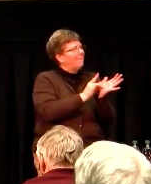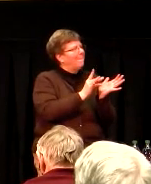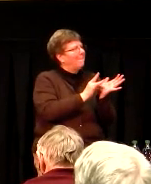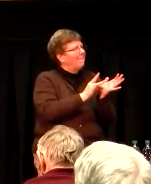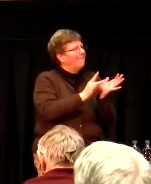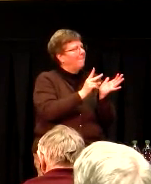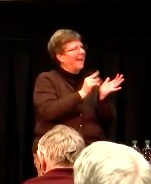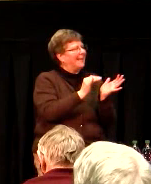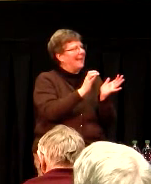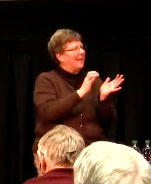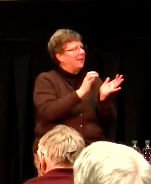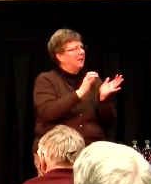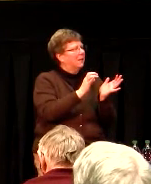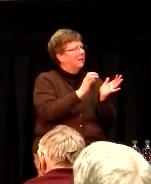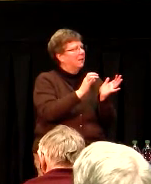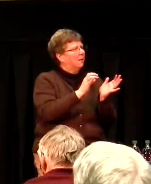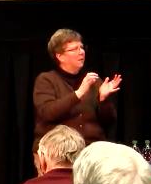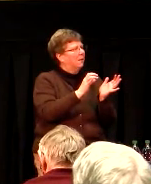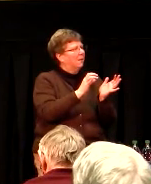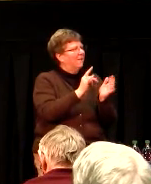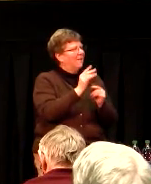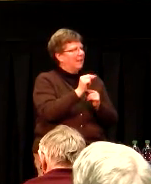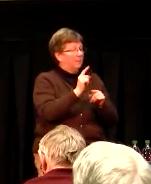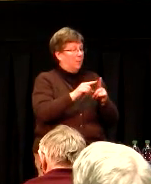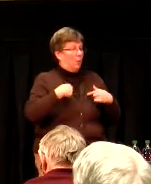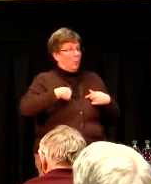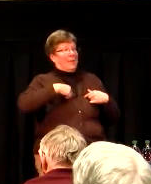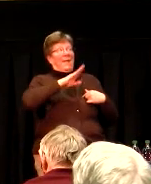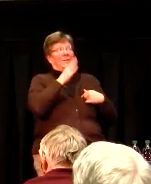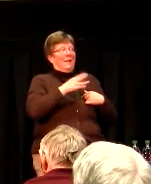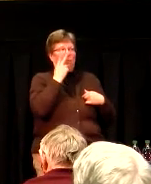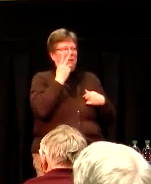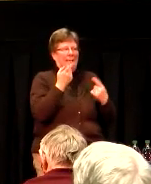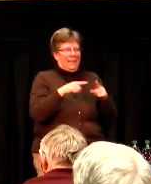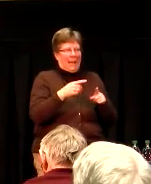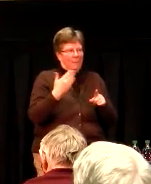field and the weather systems as far as we know, but once again, we haven't seen it happen, so it could.